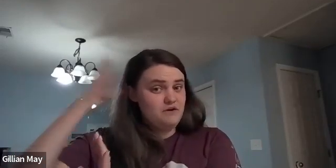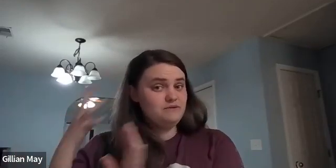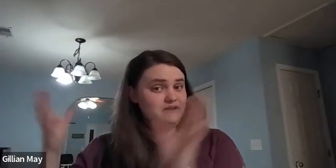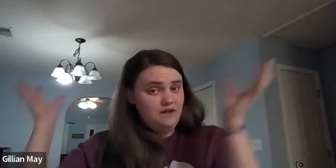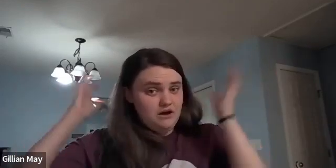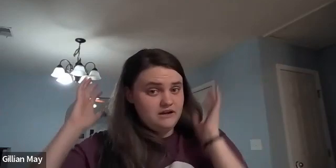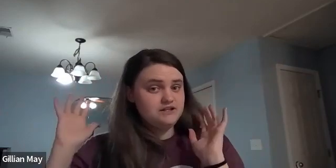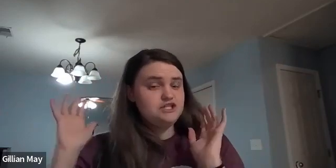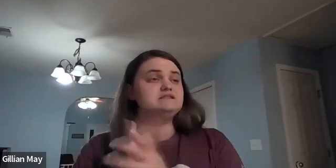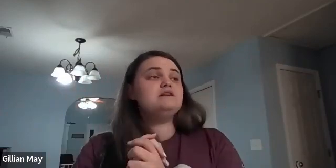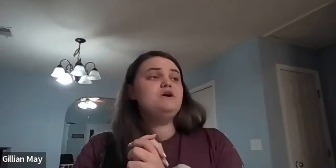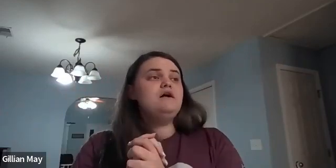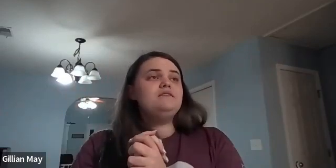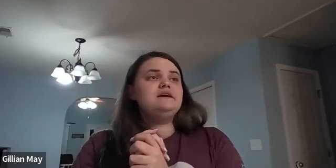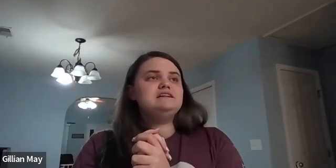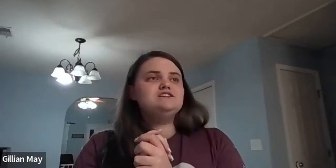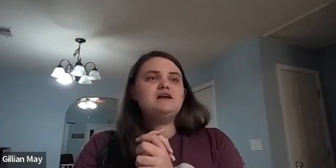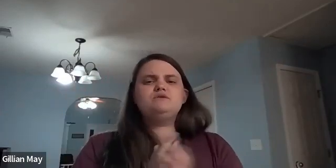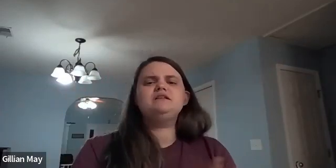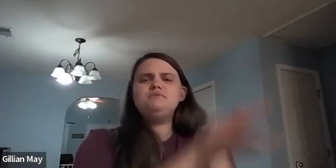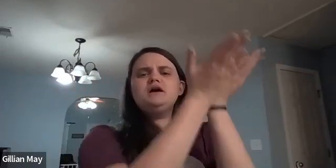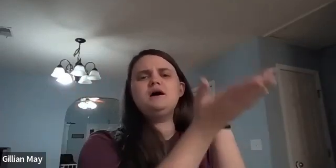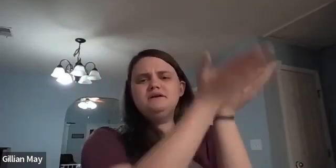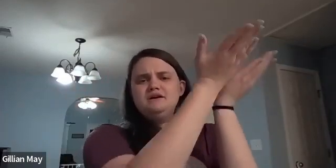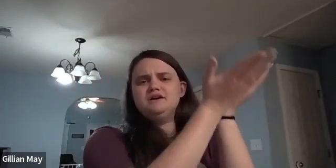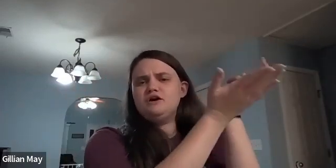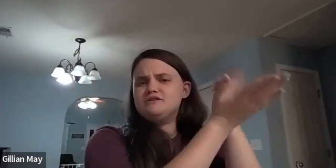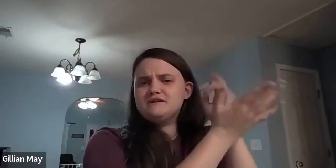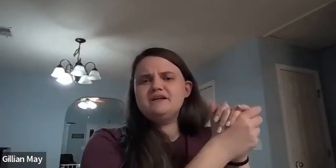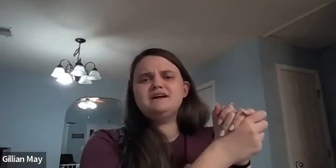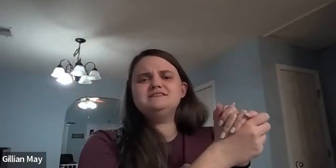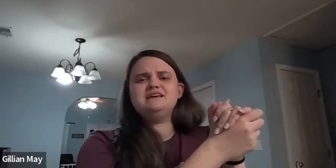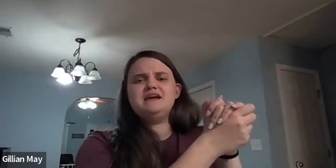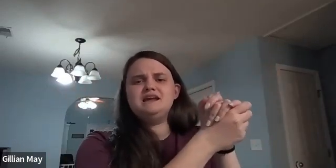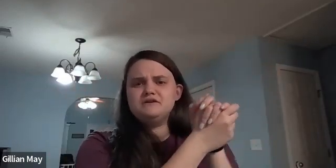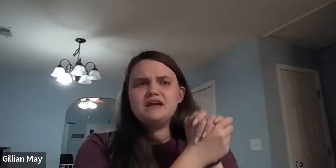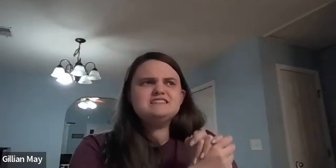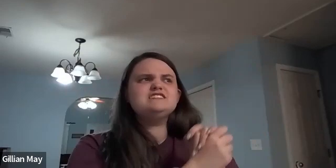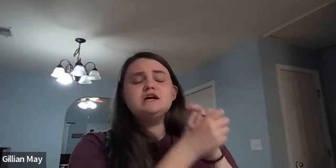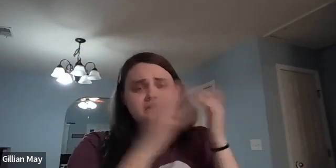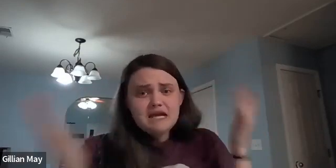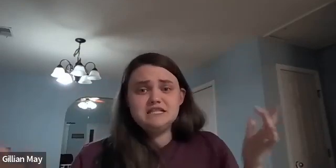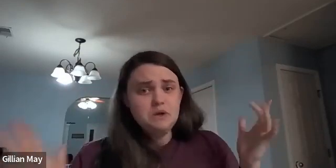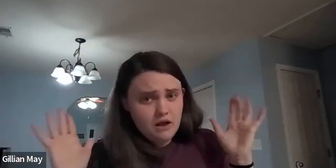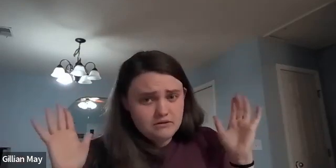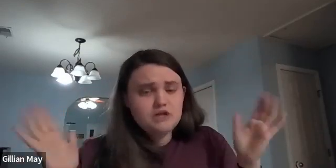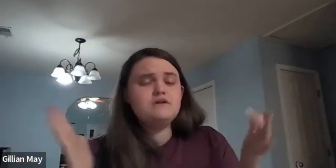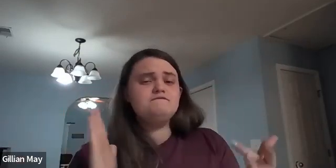involving with audiology and stuff, they tend to kind of really put up cochlear implants and hearing aids, because yes, they are, they're